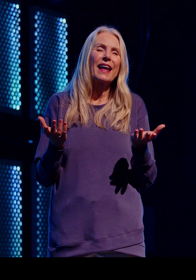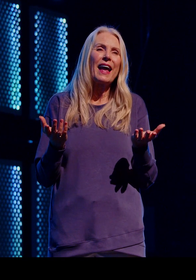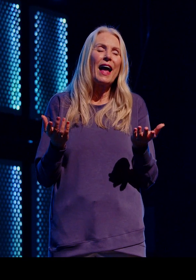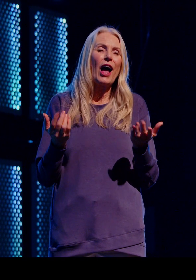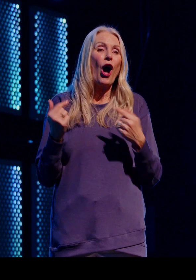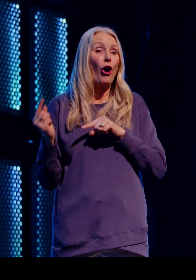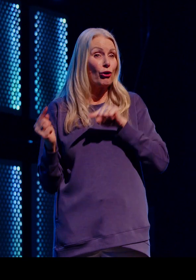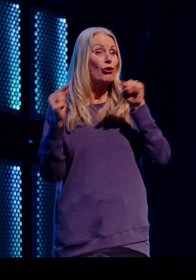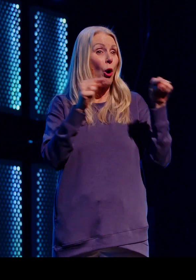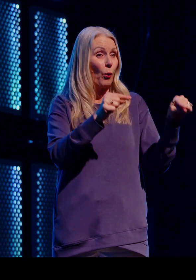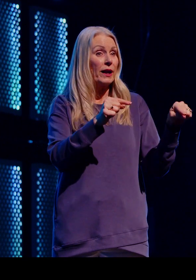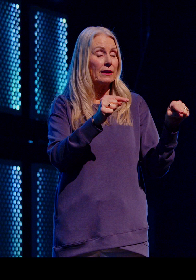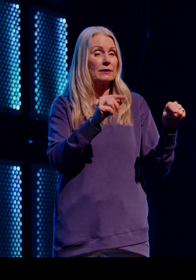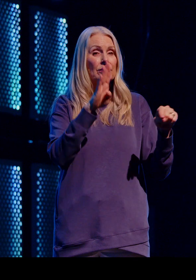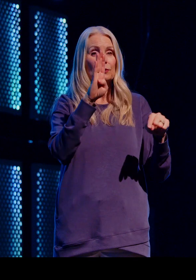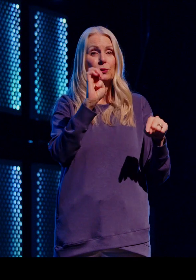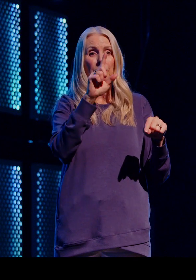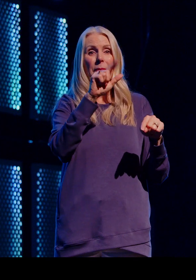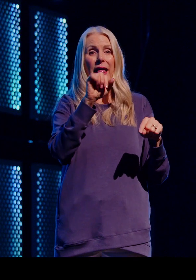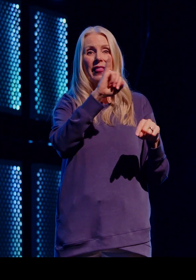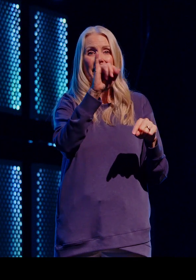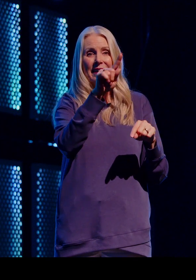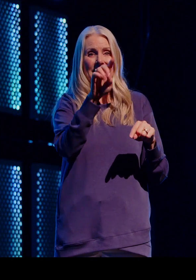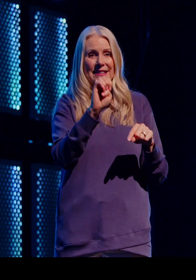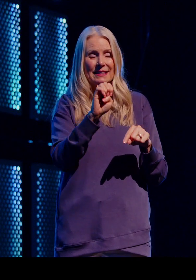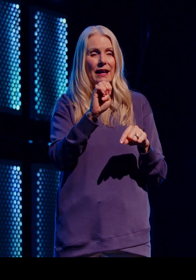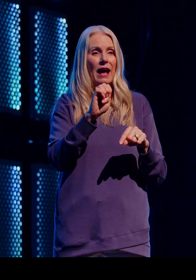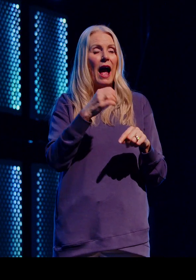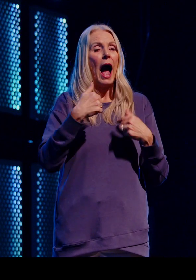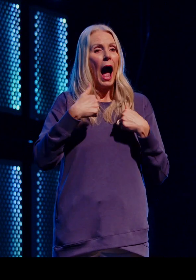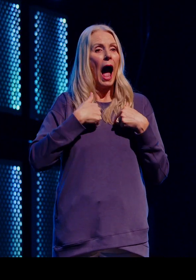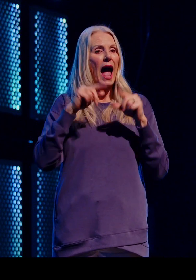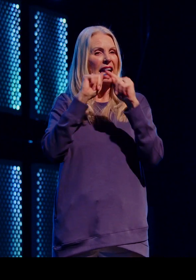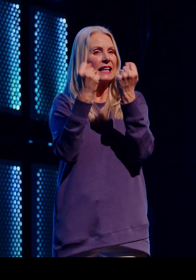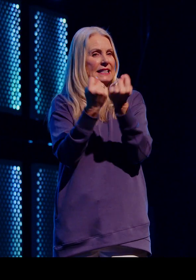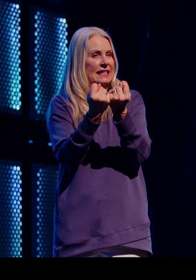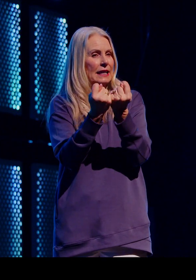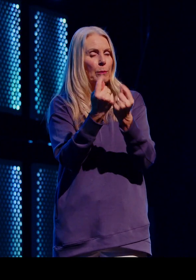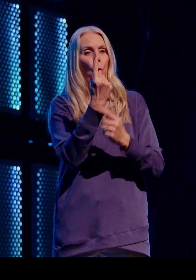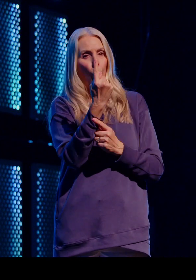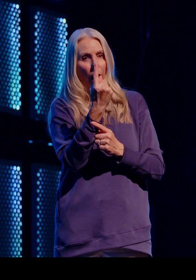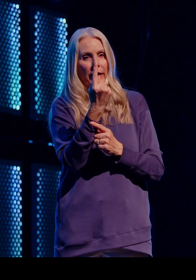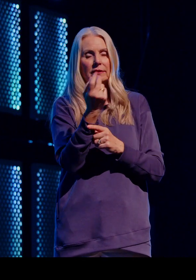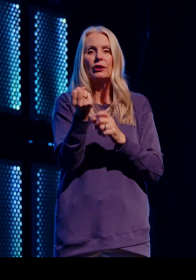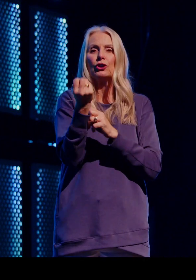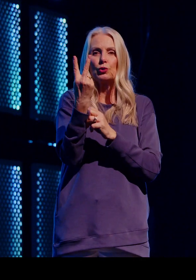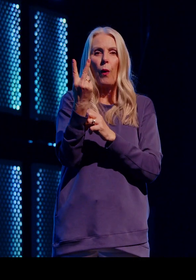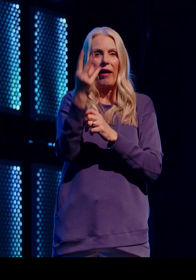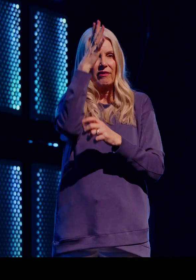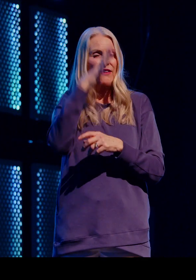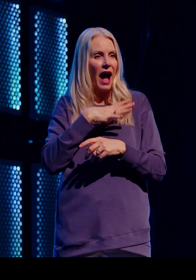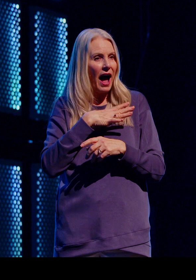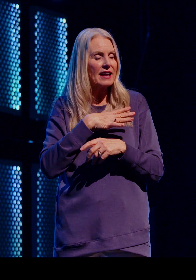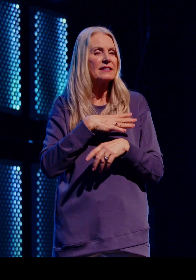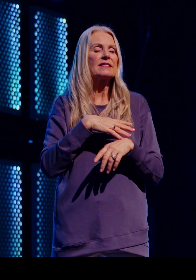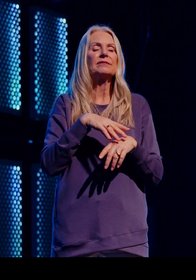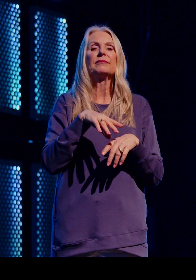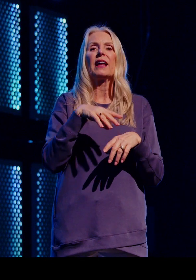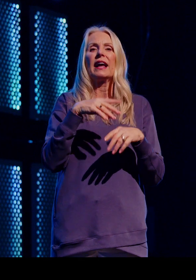Going there into Belize, I was on a team of 12 guys, and we were on team one. It was led by Adam McIntyre and Leo